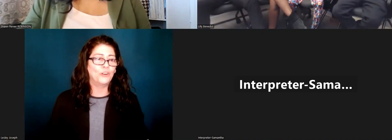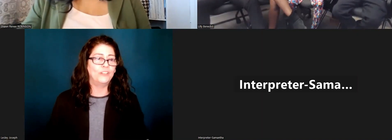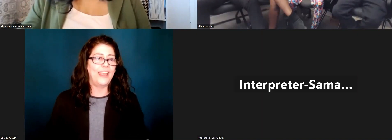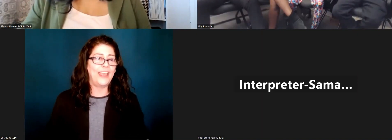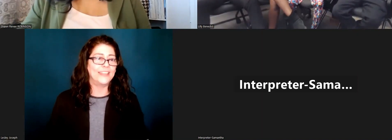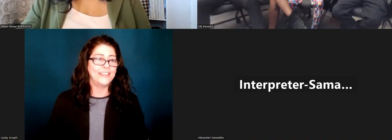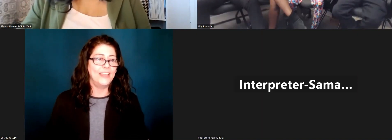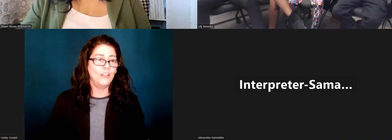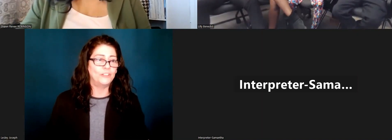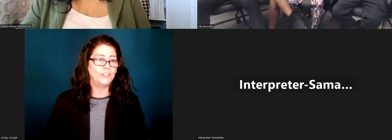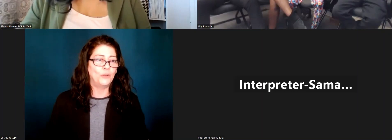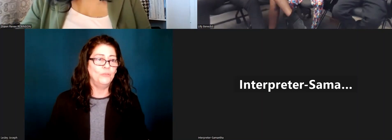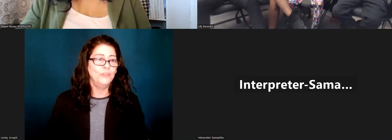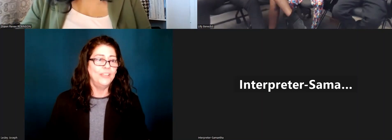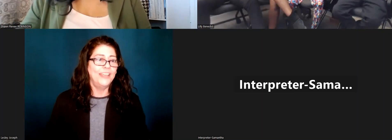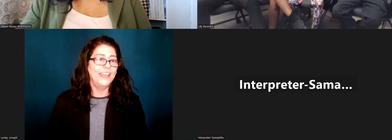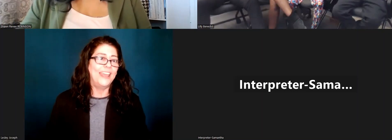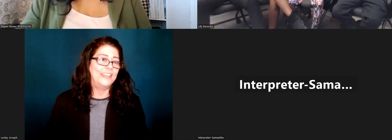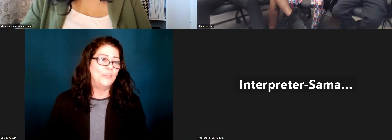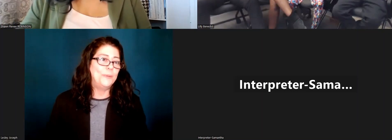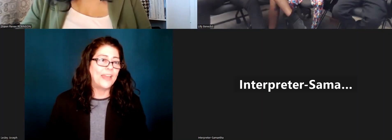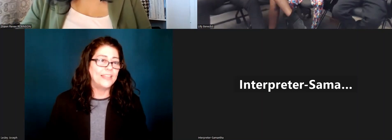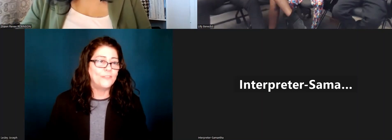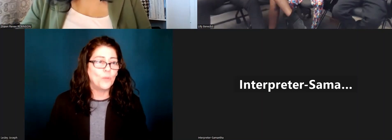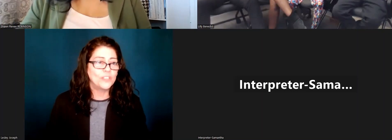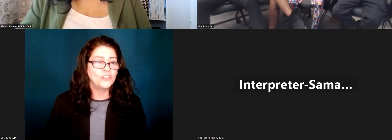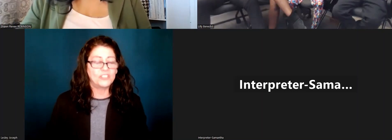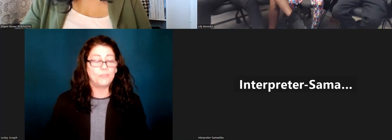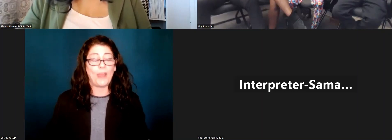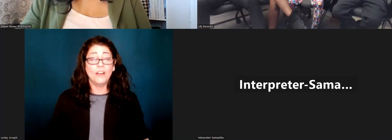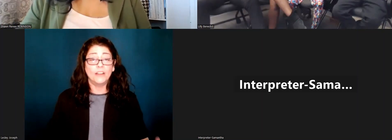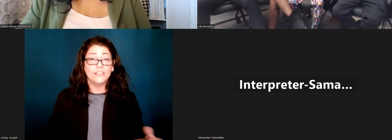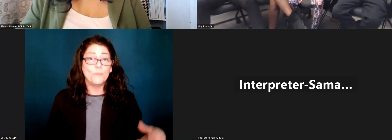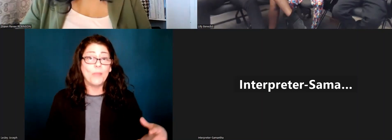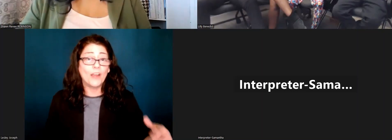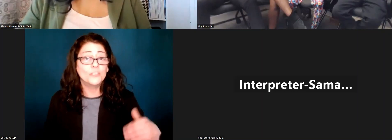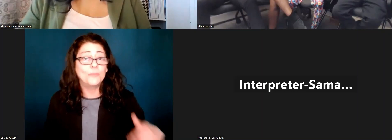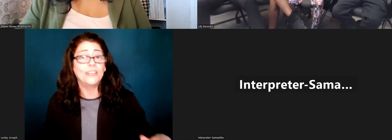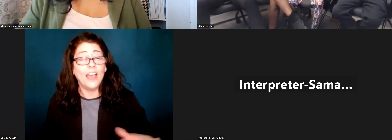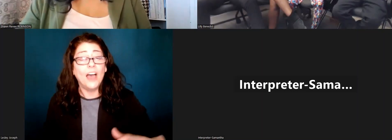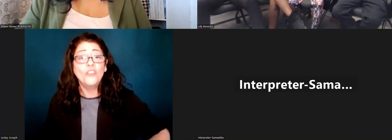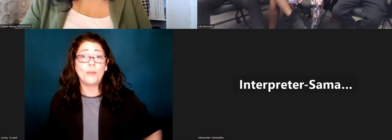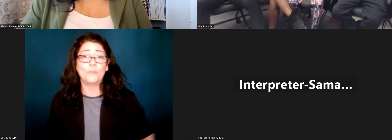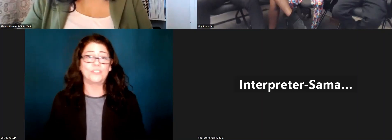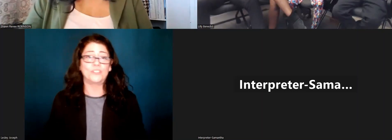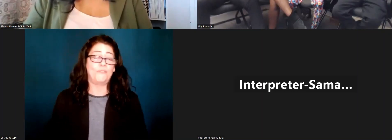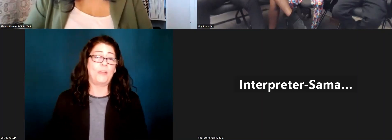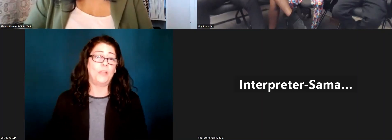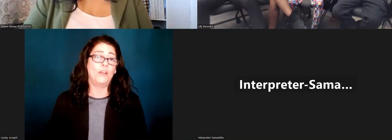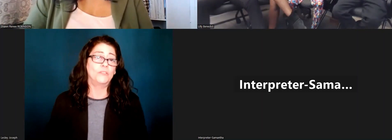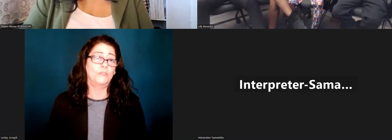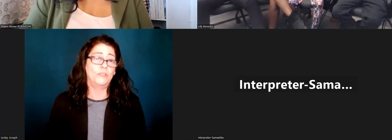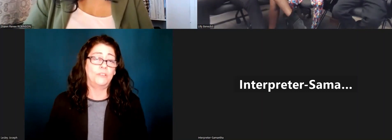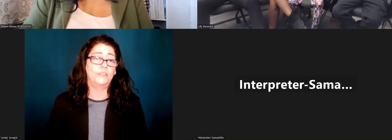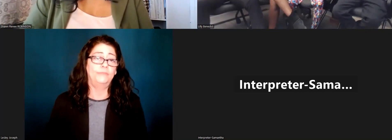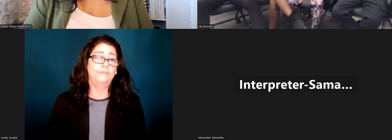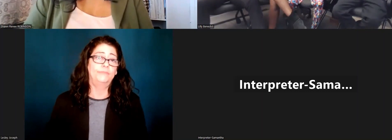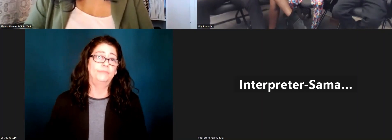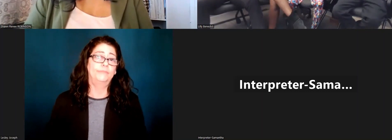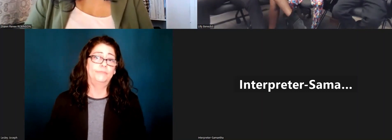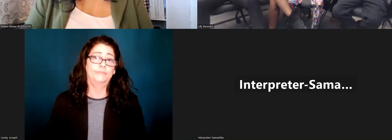to learn ASL, you know? And it'd be nice if it wasn't just the parents, but other members in the family also